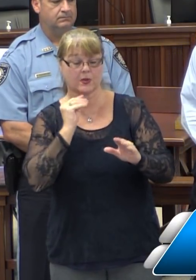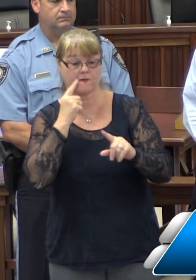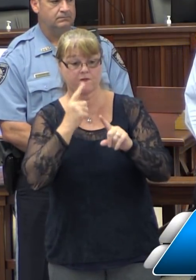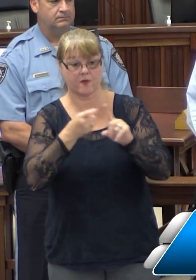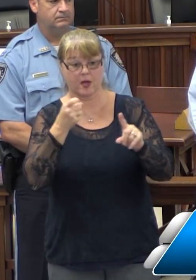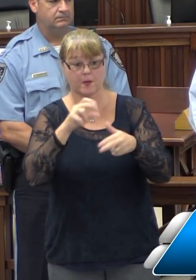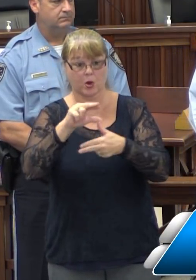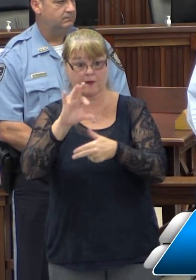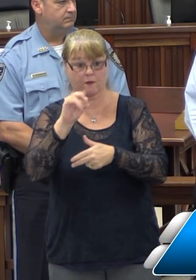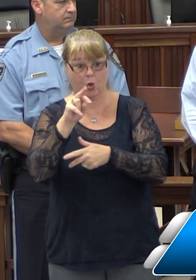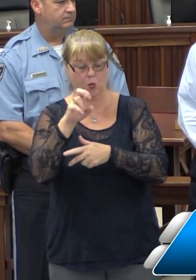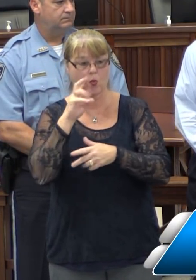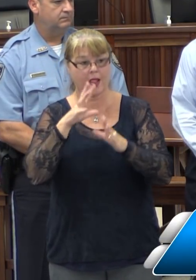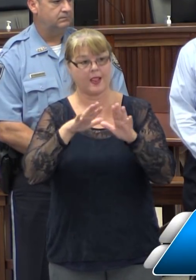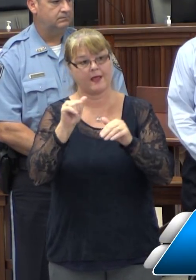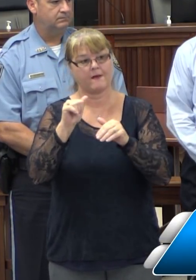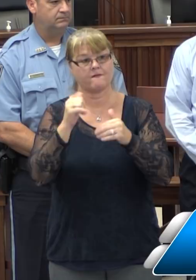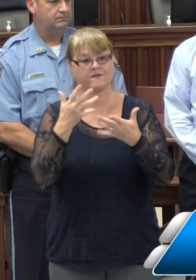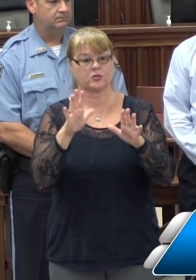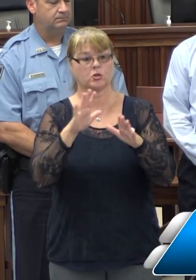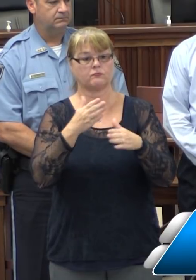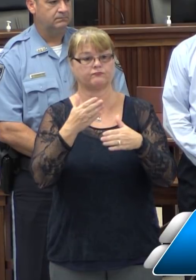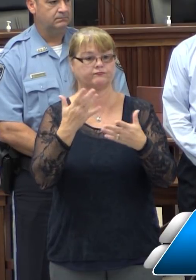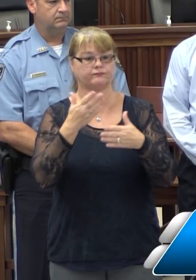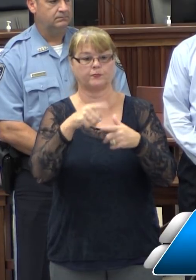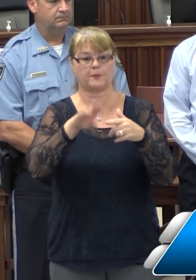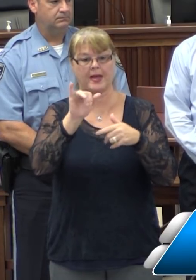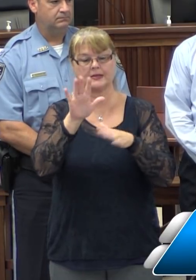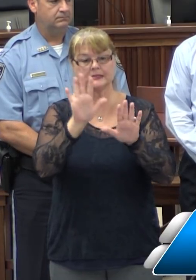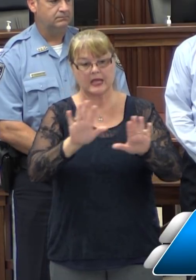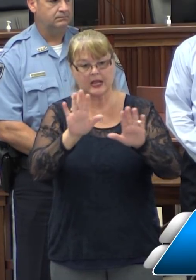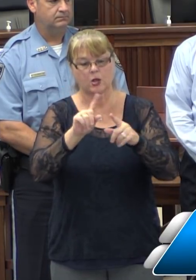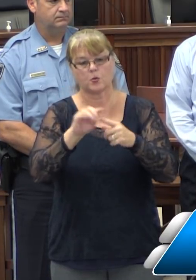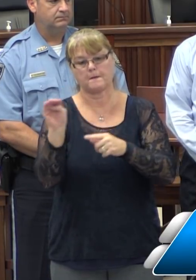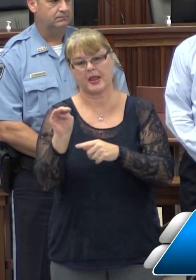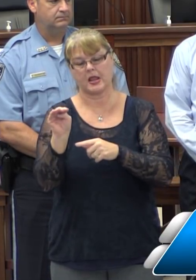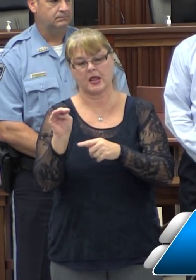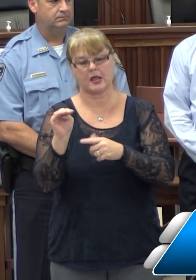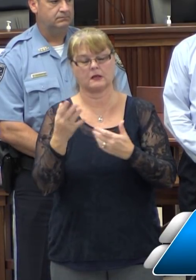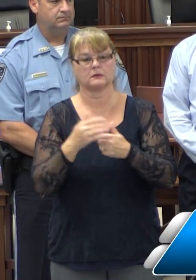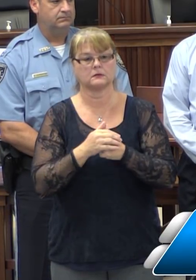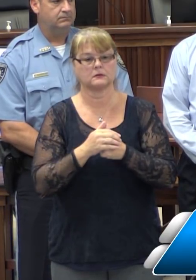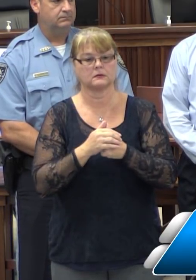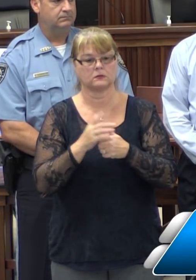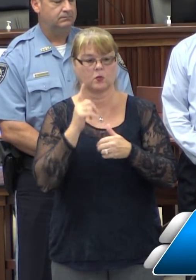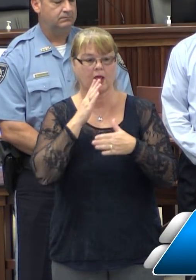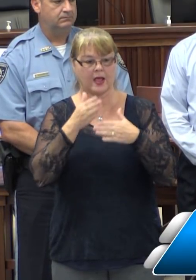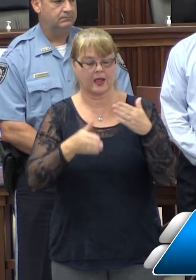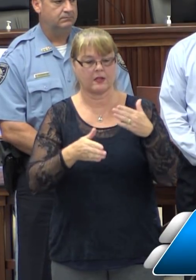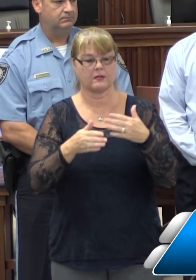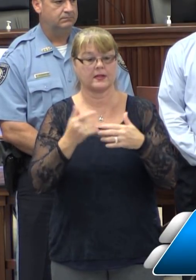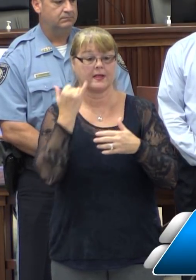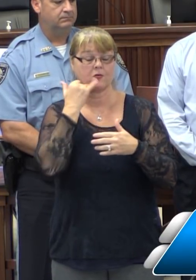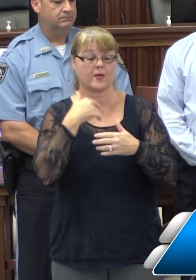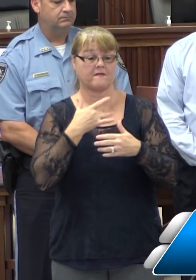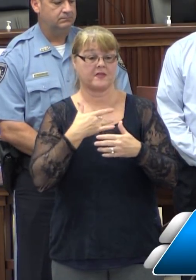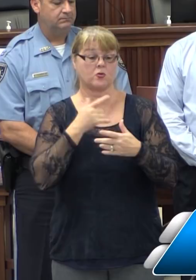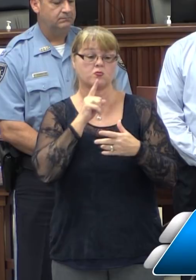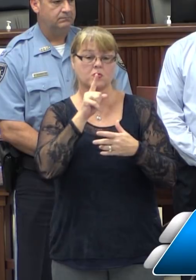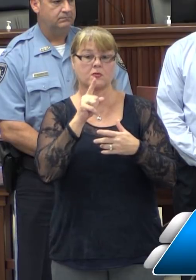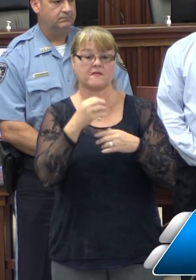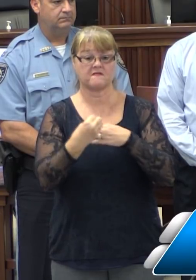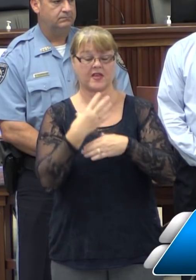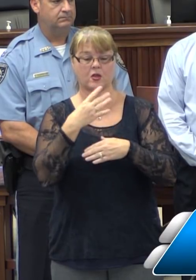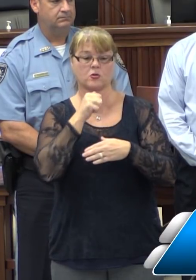from Florence will be out of here by Sunday. It may linger into Monday a little bit. If we do, those will be residual effects that really shouldn't